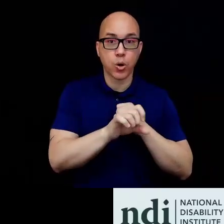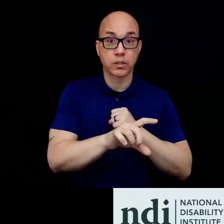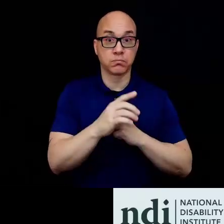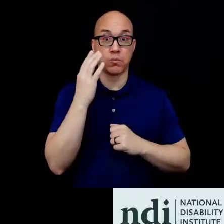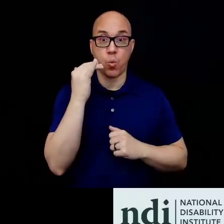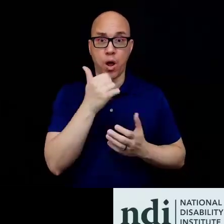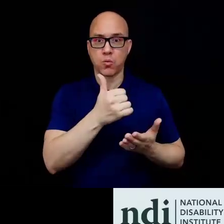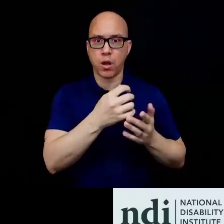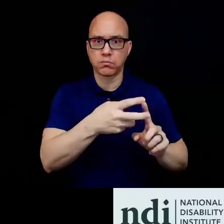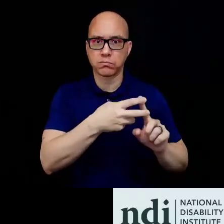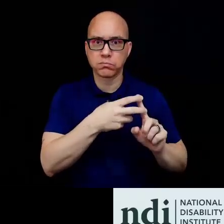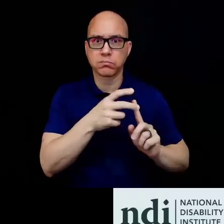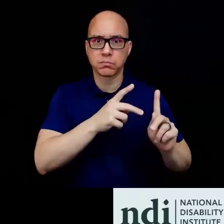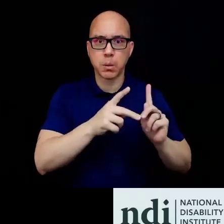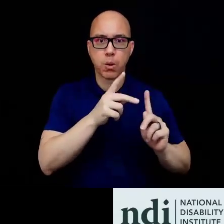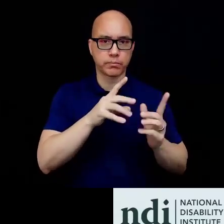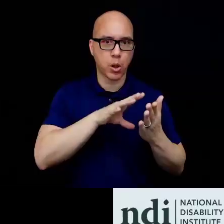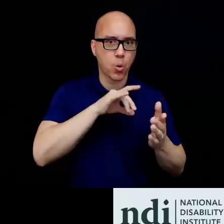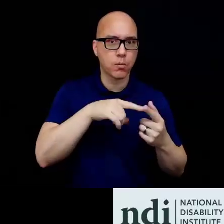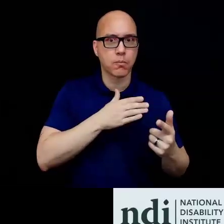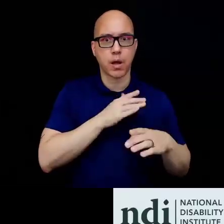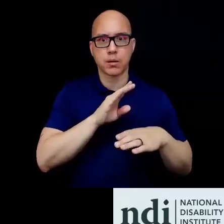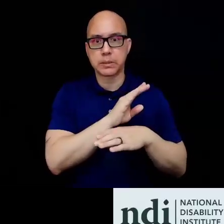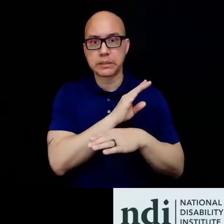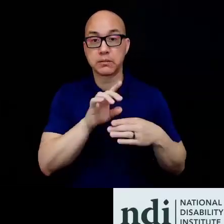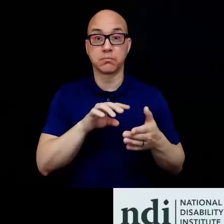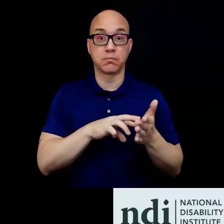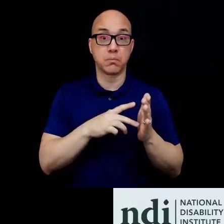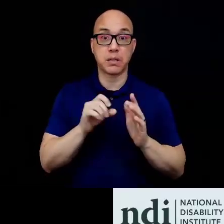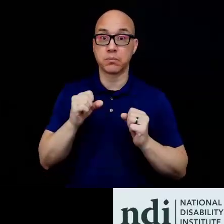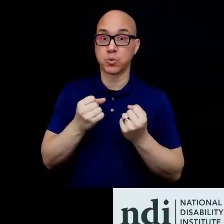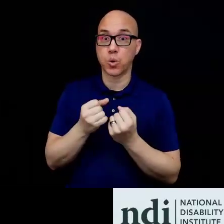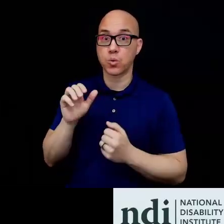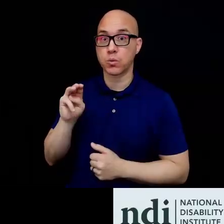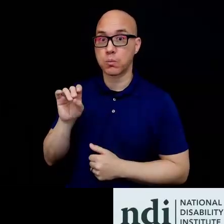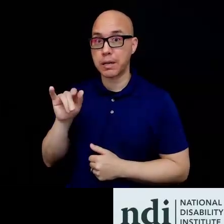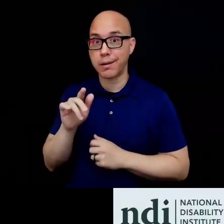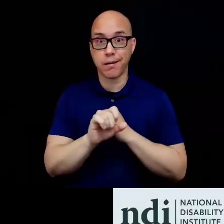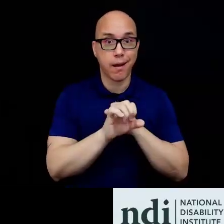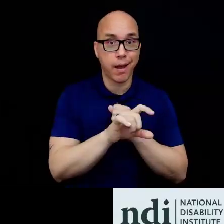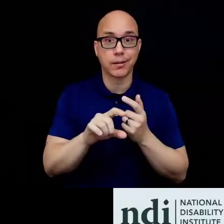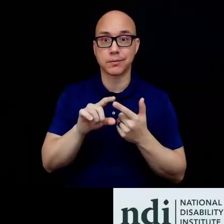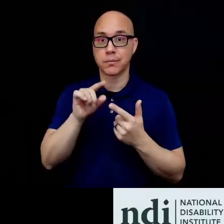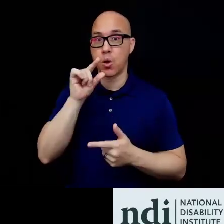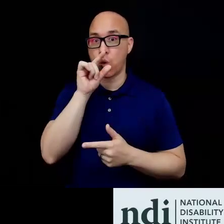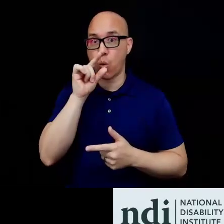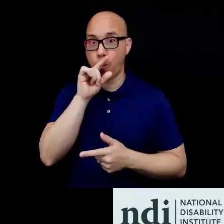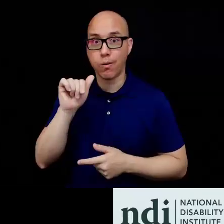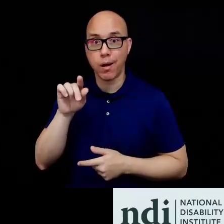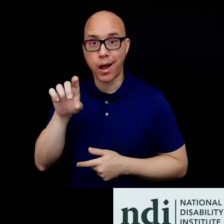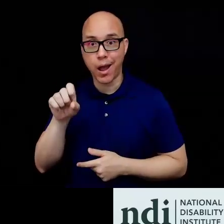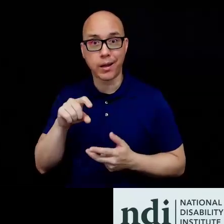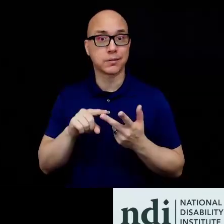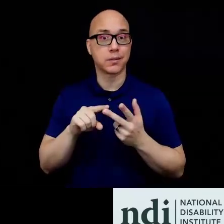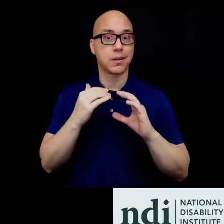my business. This will include things like social media ads, Google search ads, and email marketing. These efforts will help